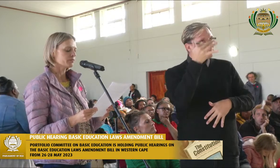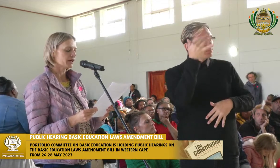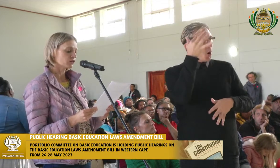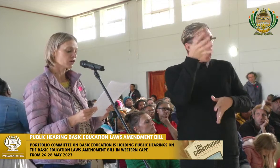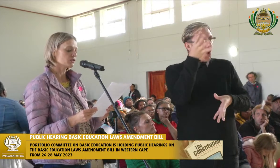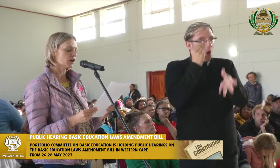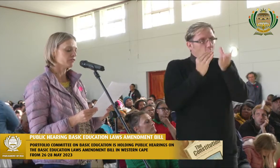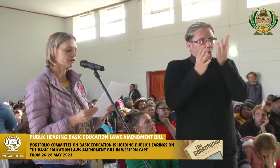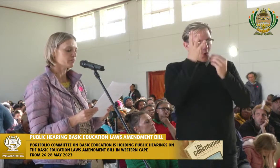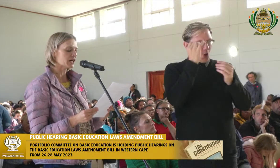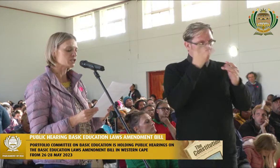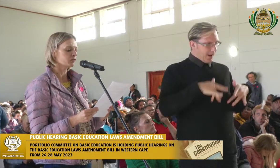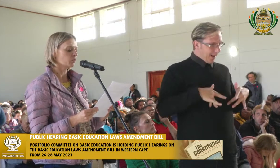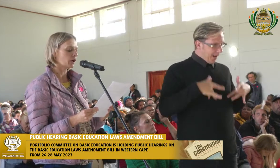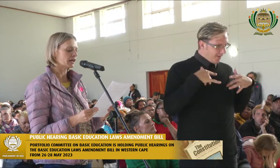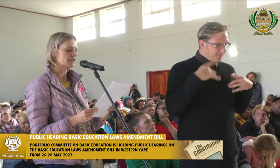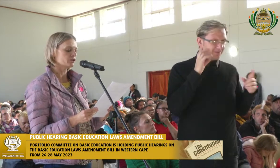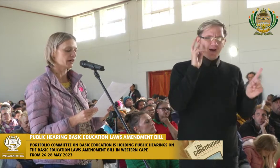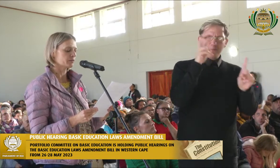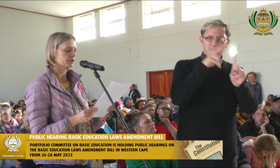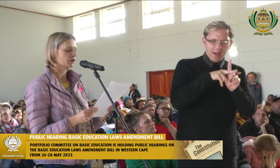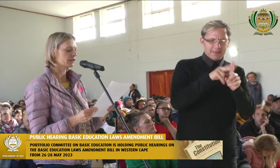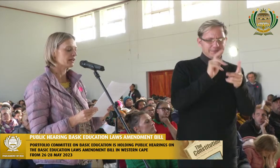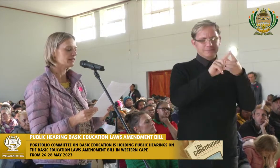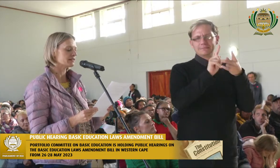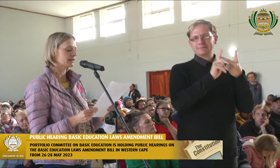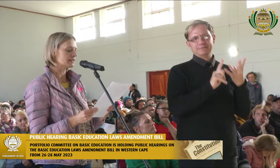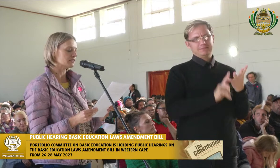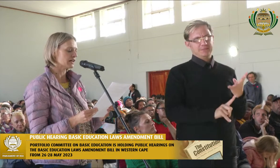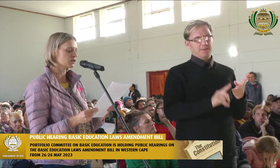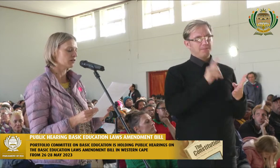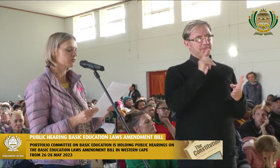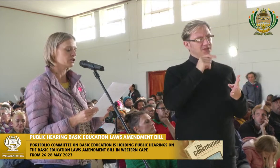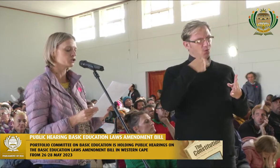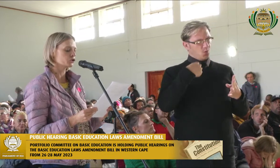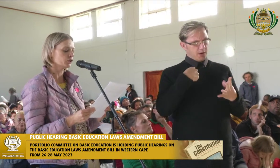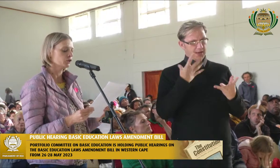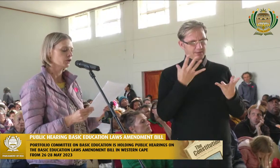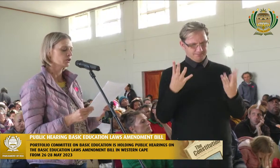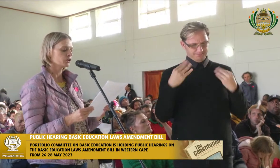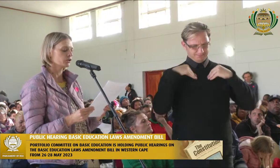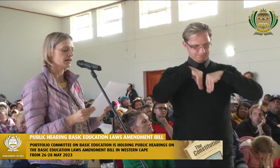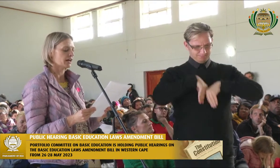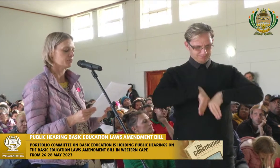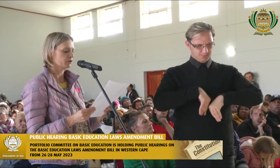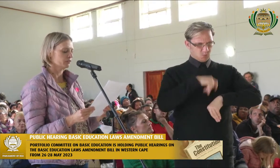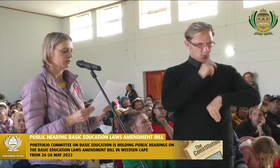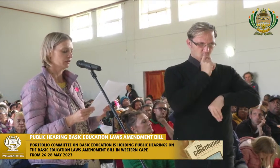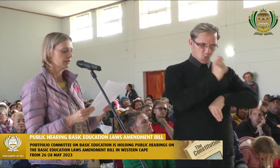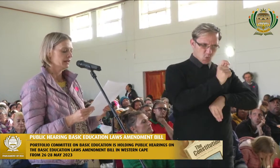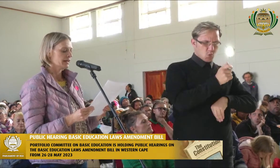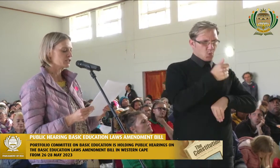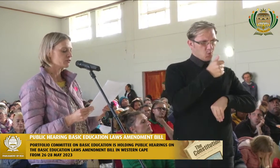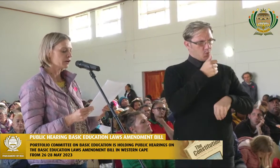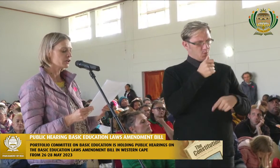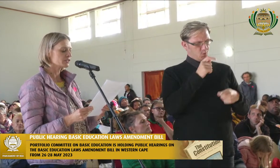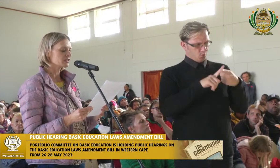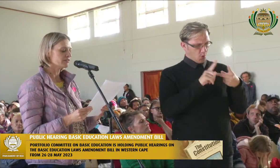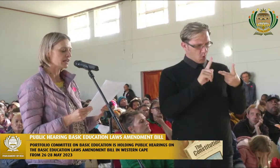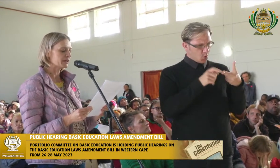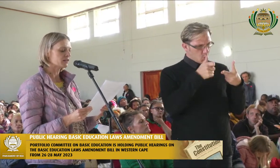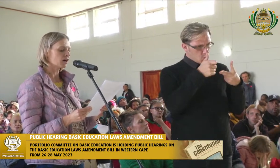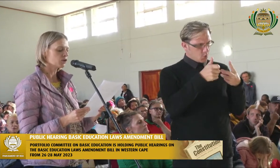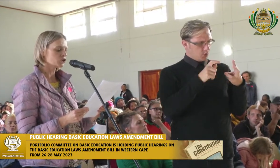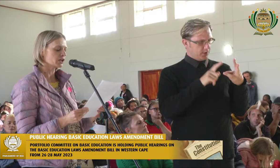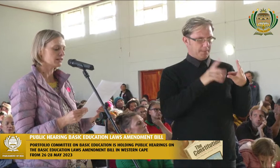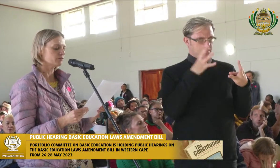a transfer of information from one mind to another, but rather an internalization of what is true, good, and beautiful. It is focused